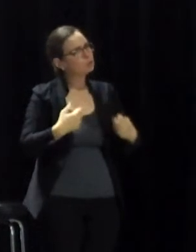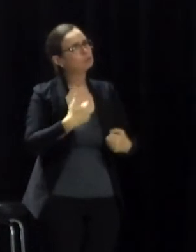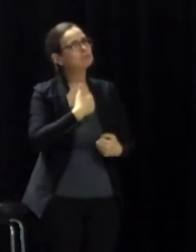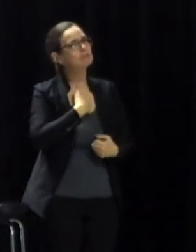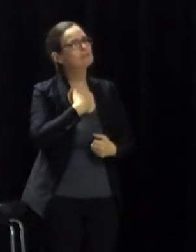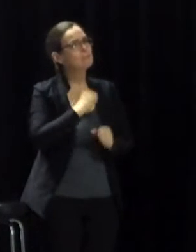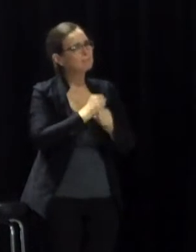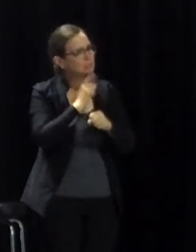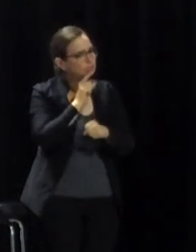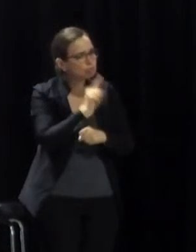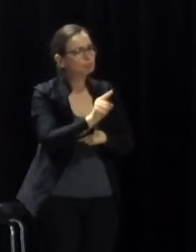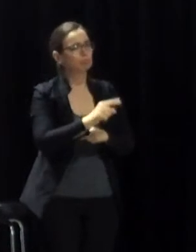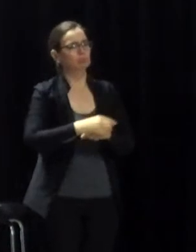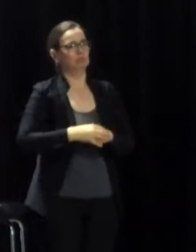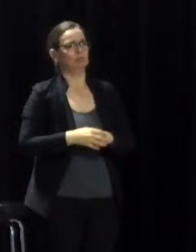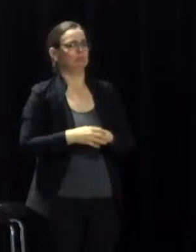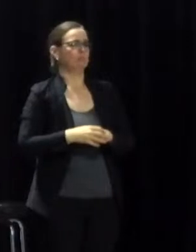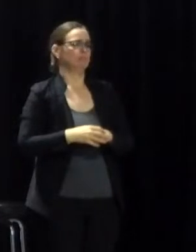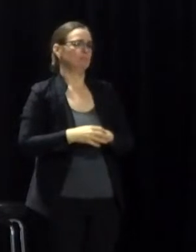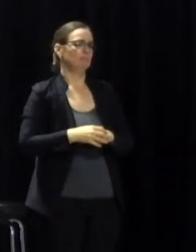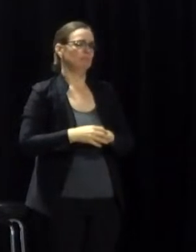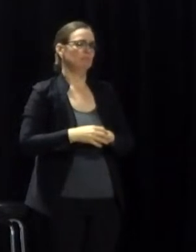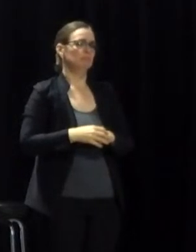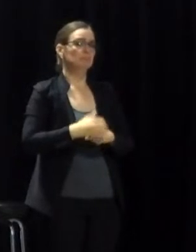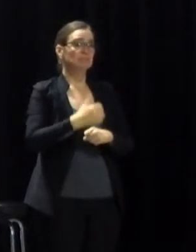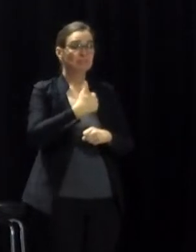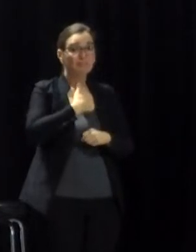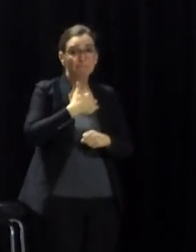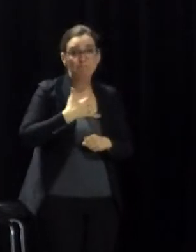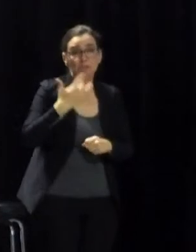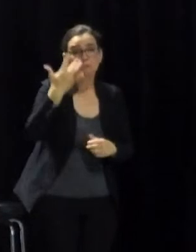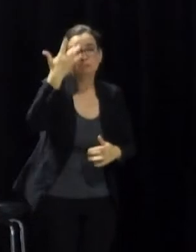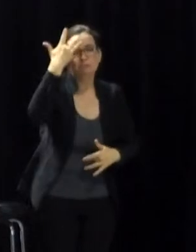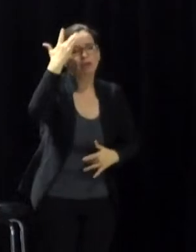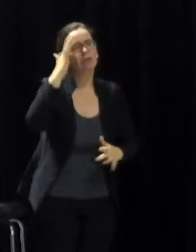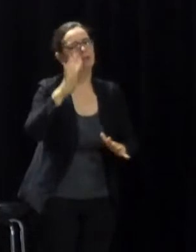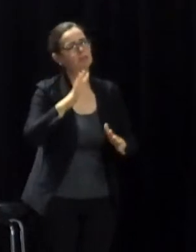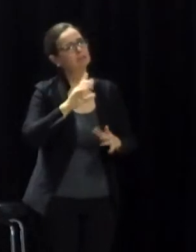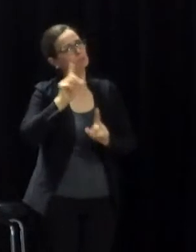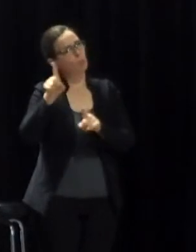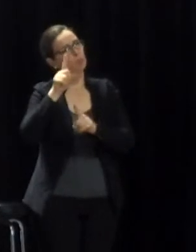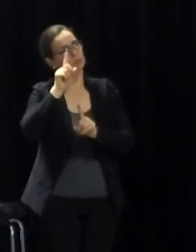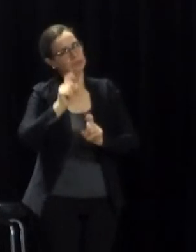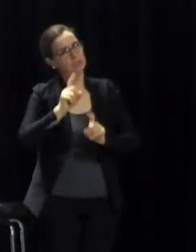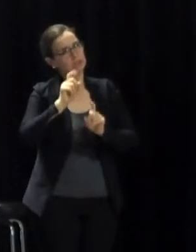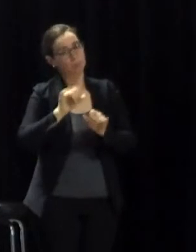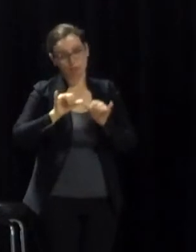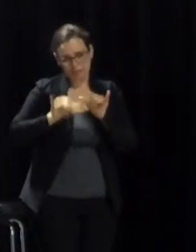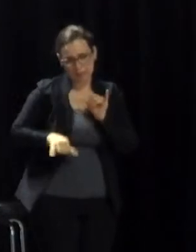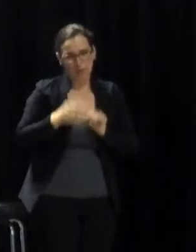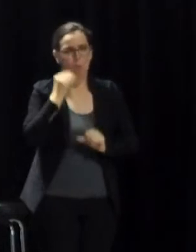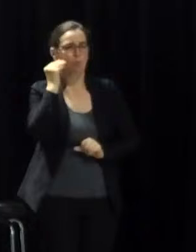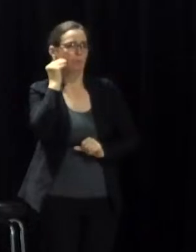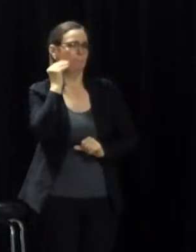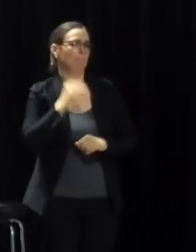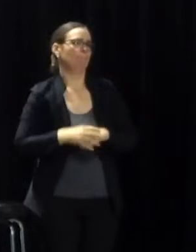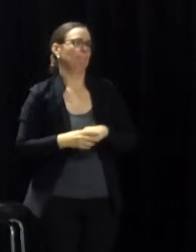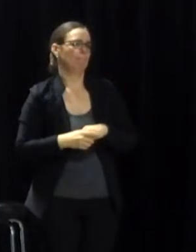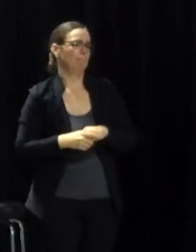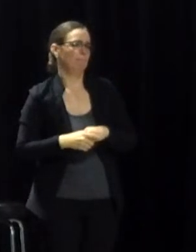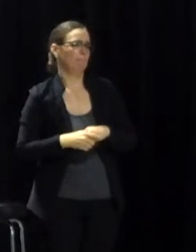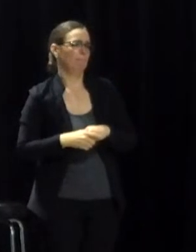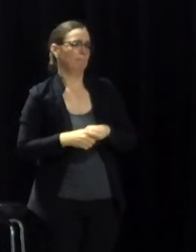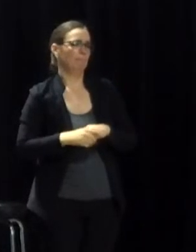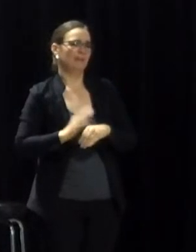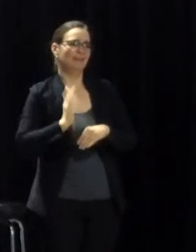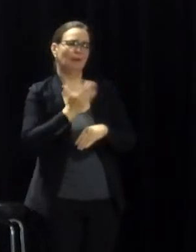You know what COVID-19 is. You need to get a test. And that's what we're going to continue to say daily until